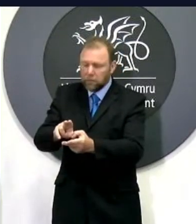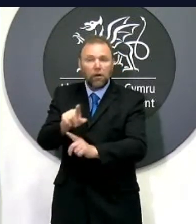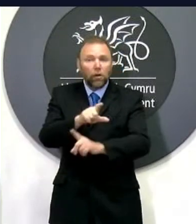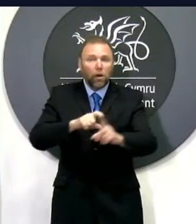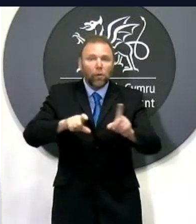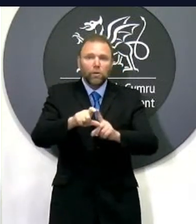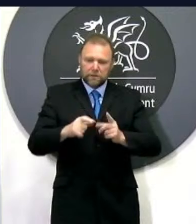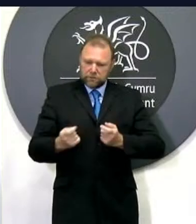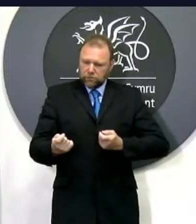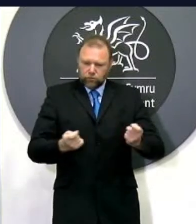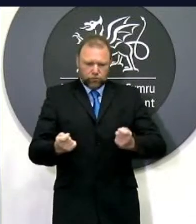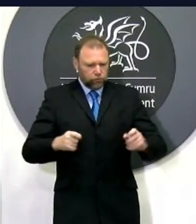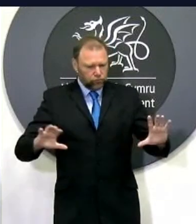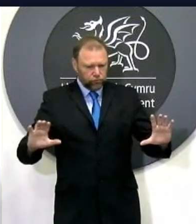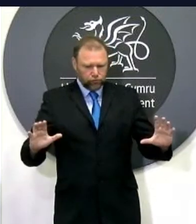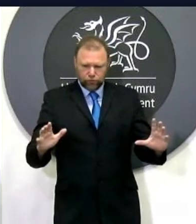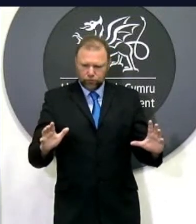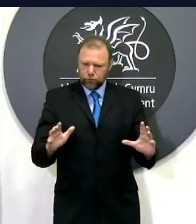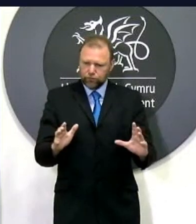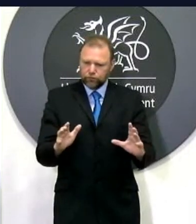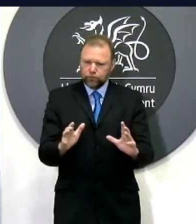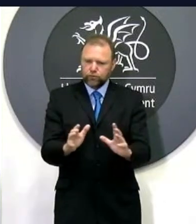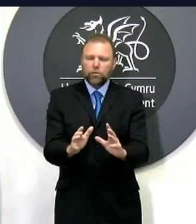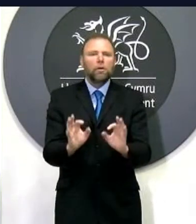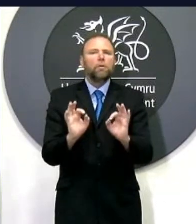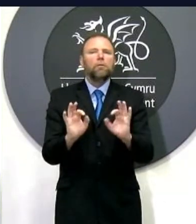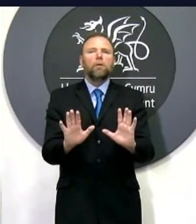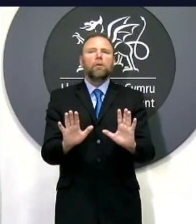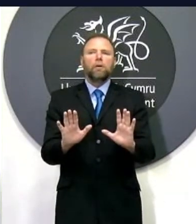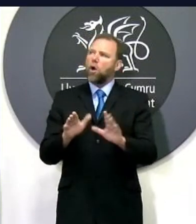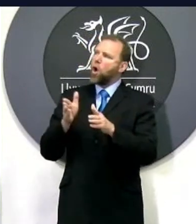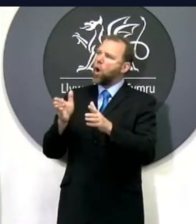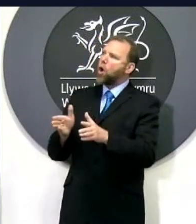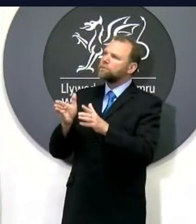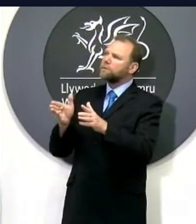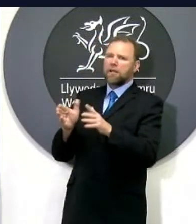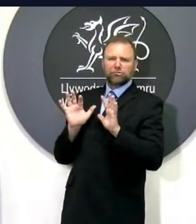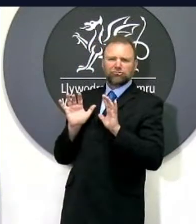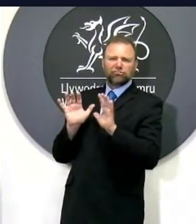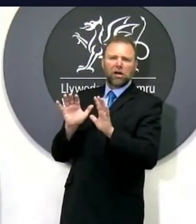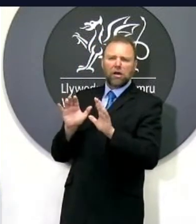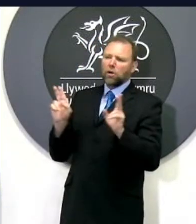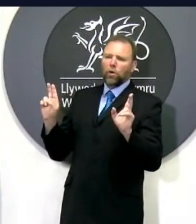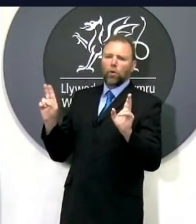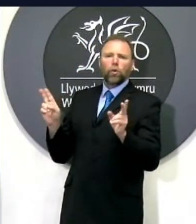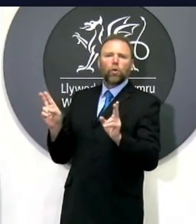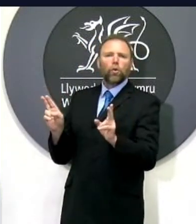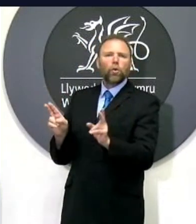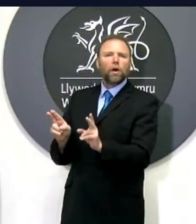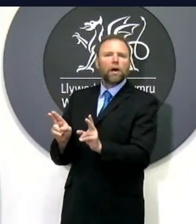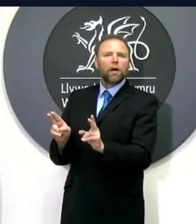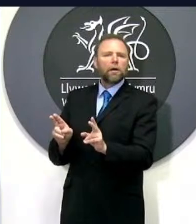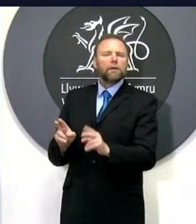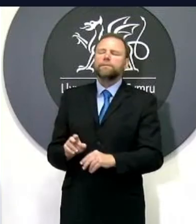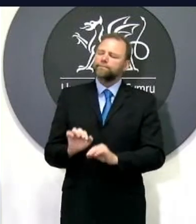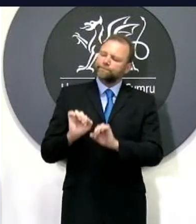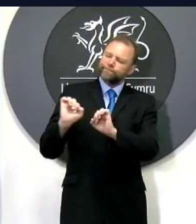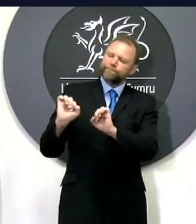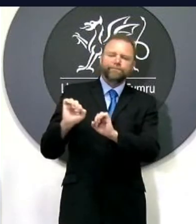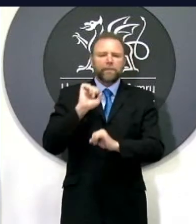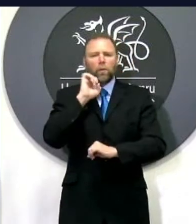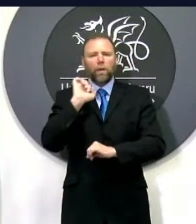and to reduce the pressure on our hospitals. Chief Medical Officer will say more about the public